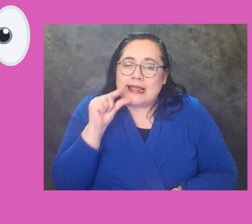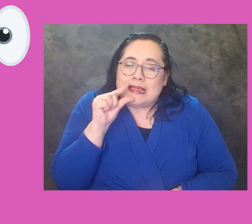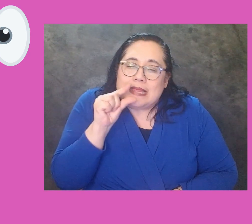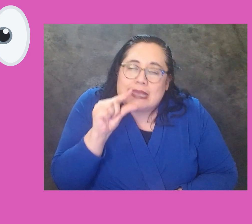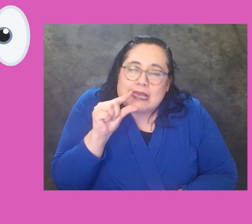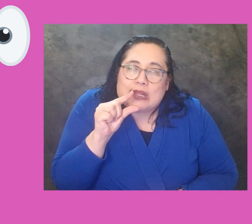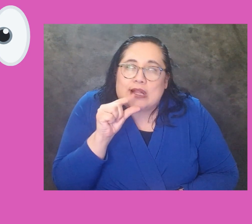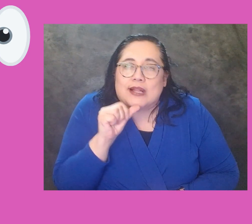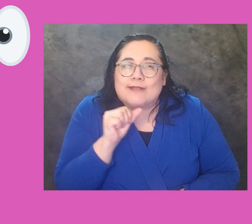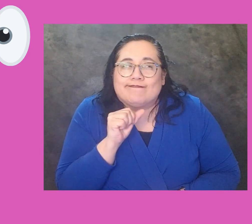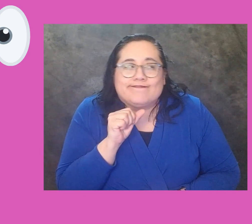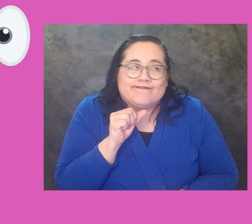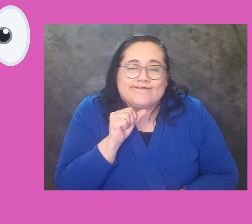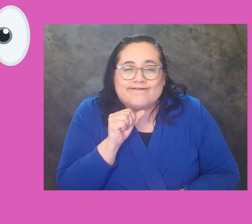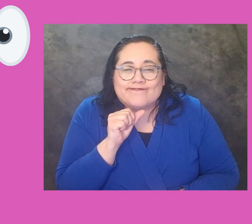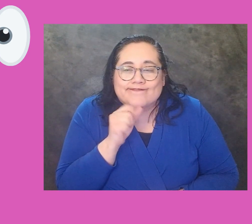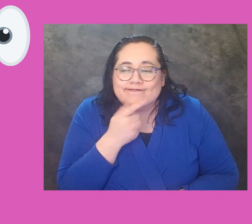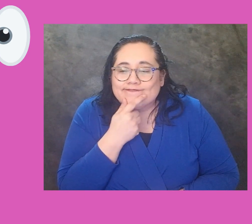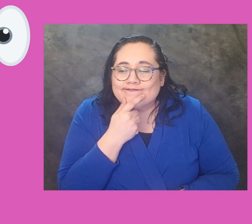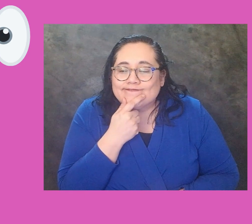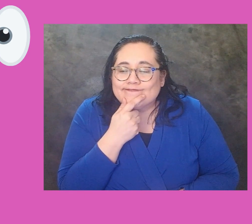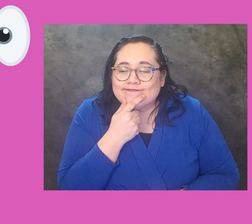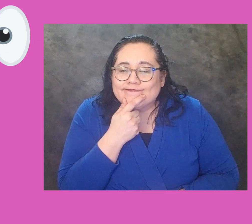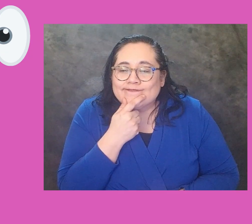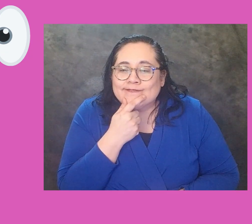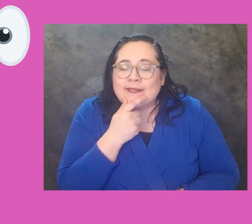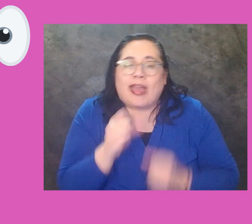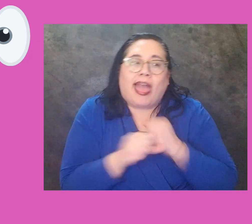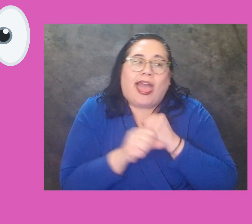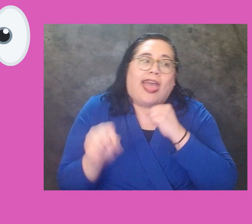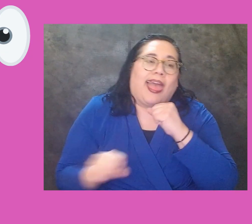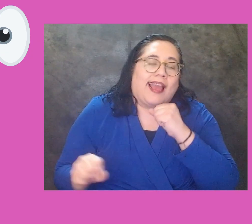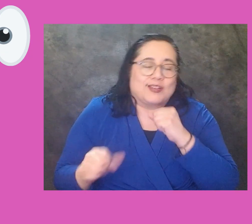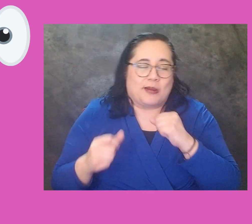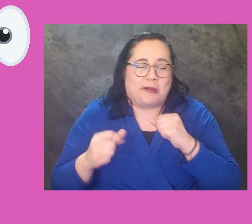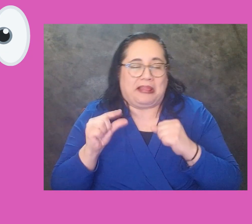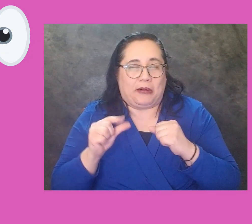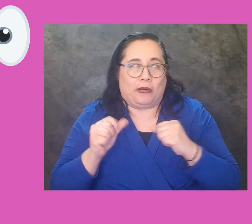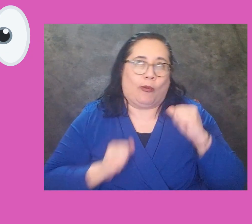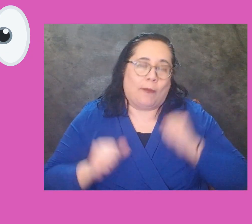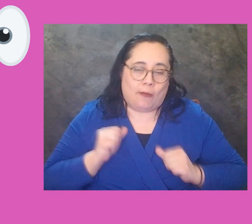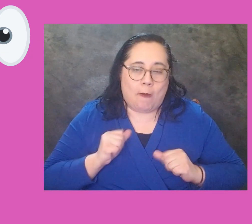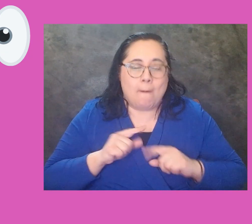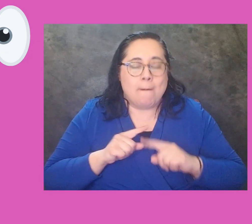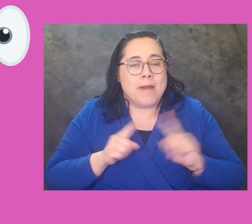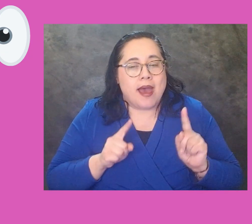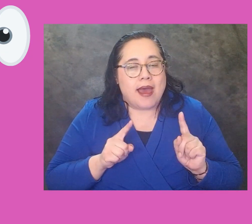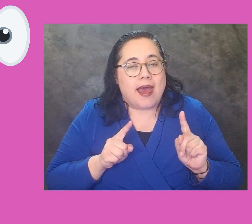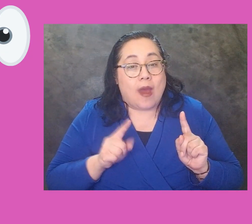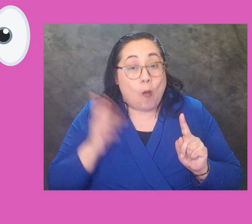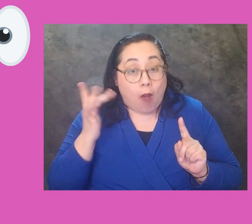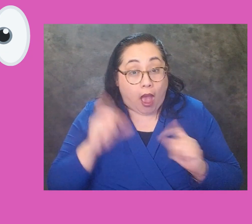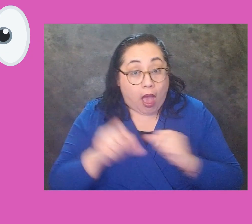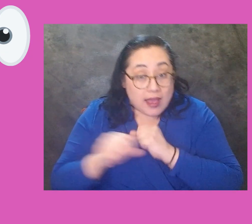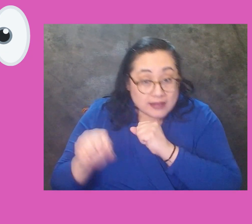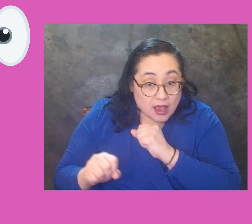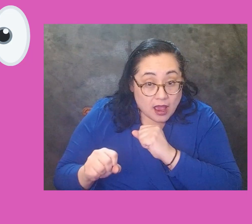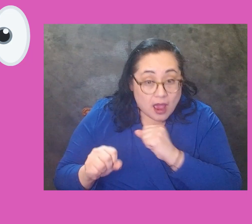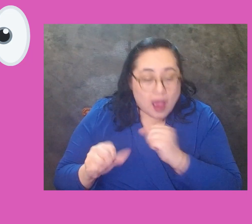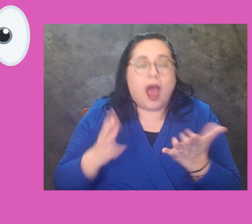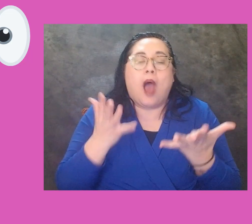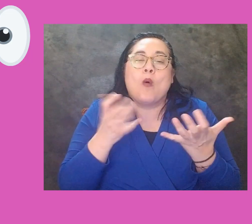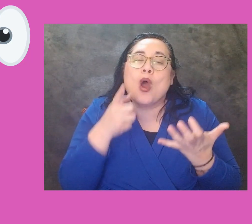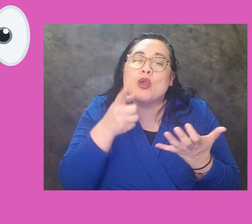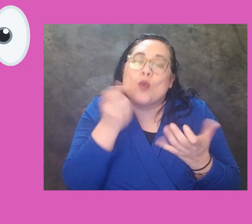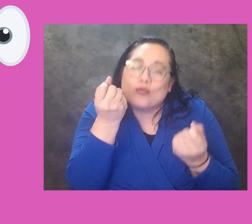little, I'm exaggerating a little bit, I'm being a little dramatic, but the reason I say that is I want